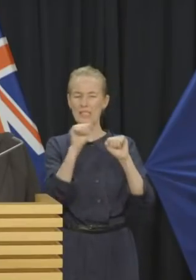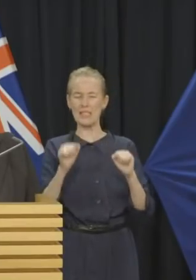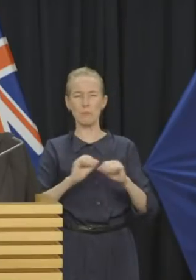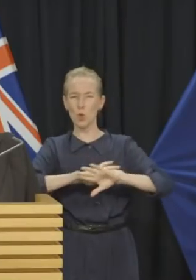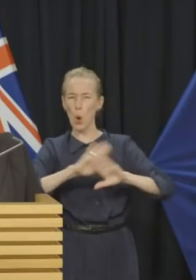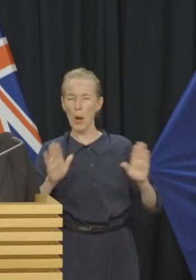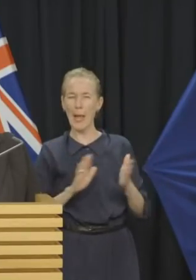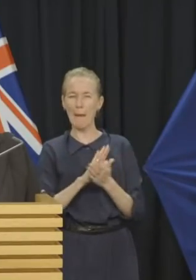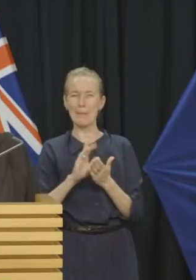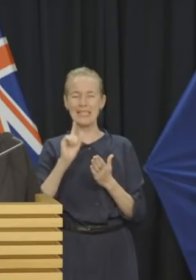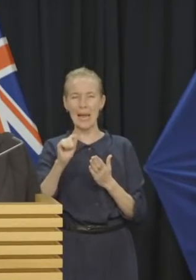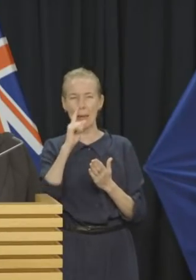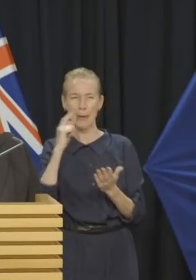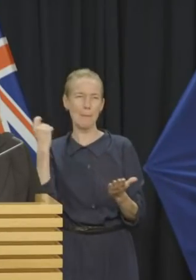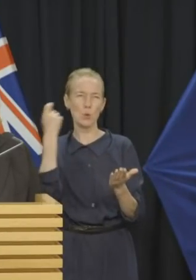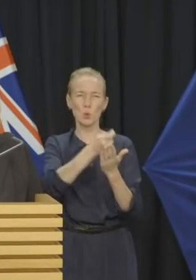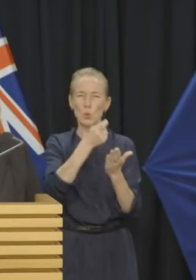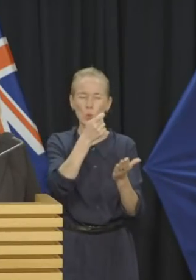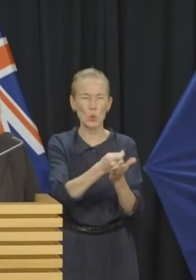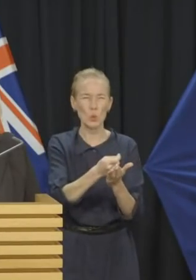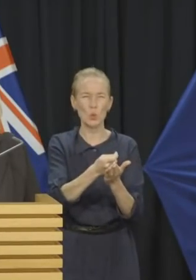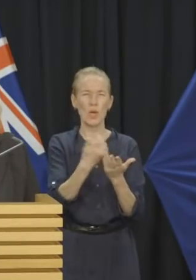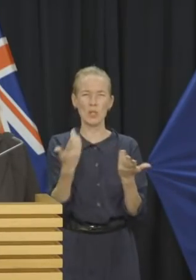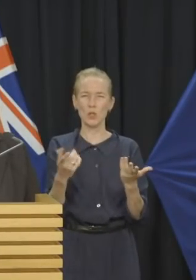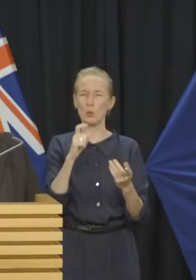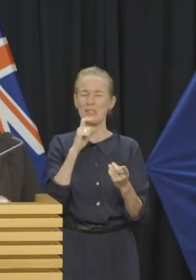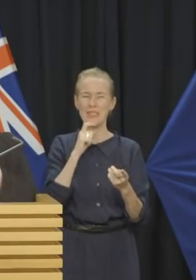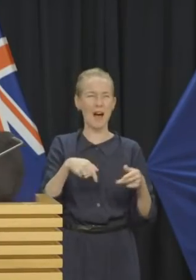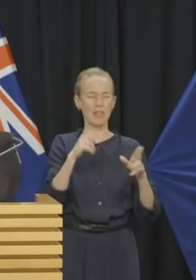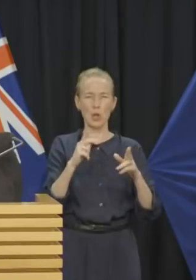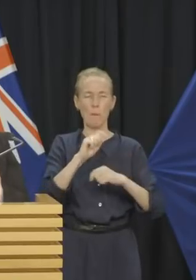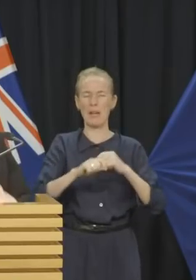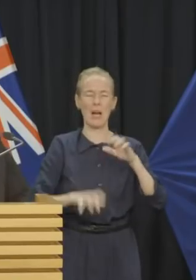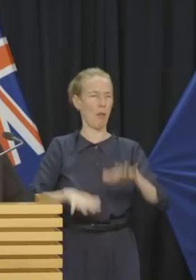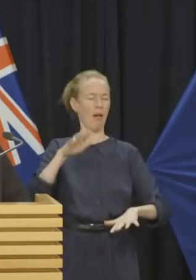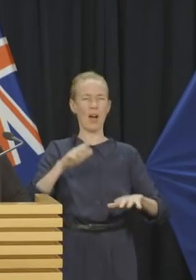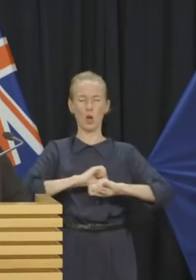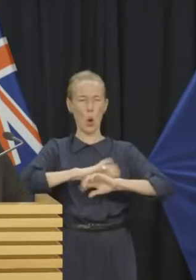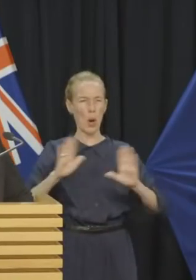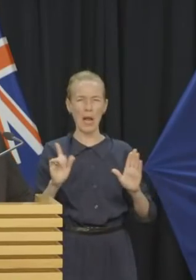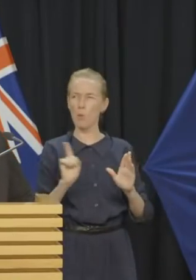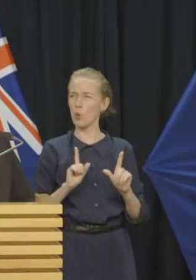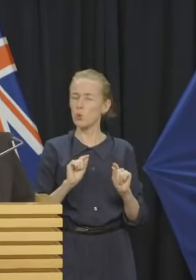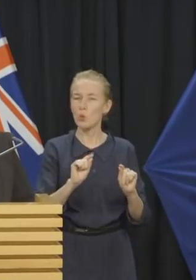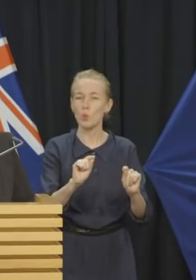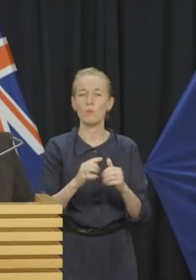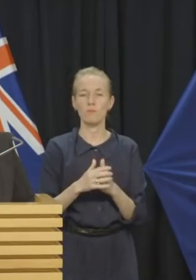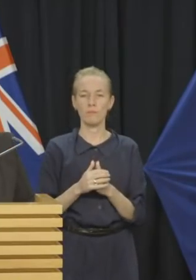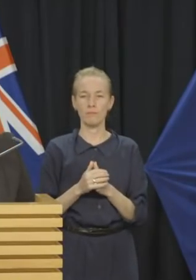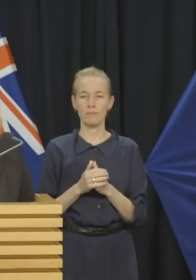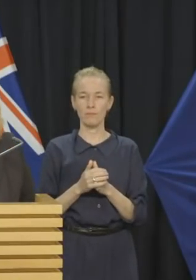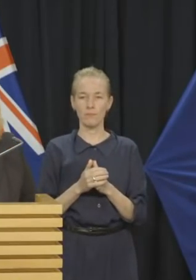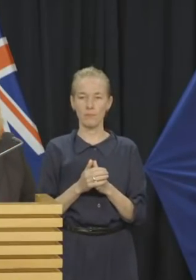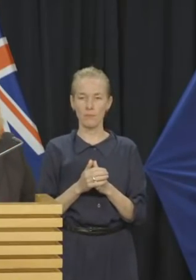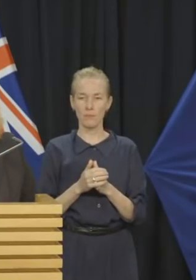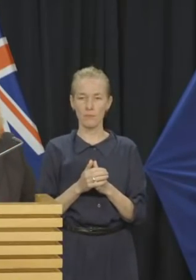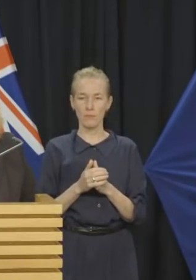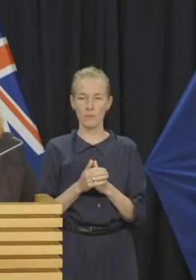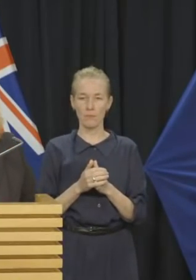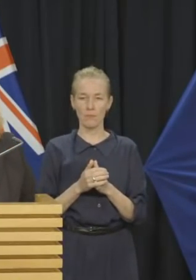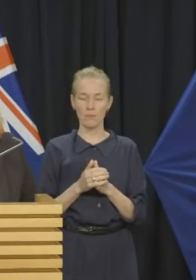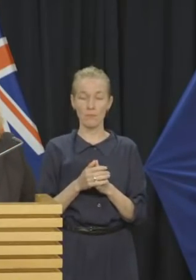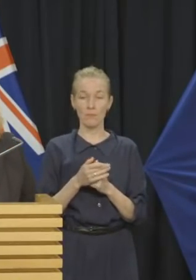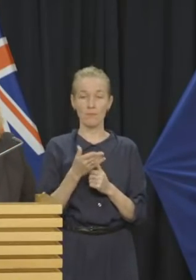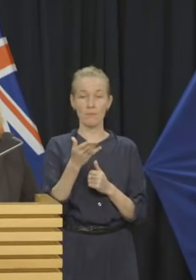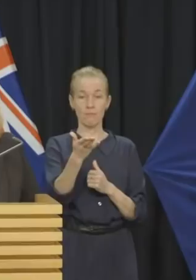that certainty of funding for these facilities. Sorry, down the back. Saying it was dreadful public policy. Sorry? What do you make of the